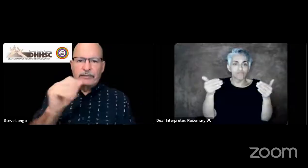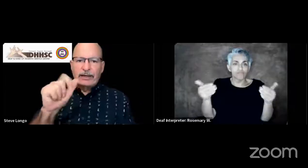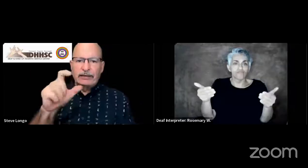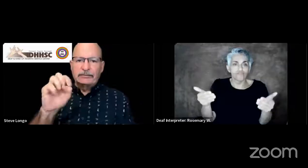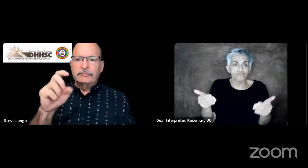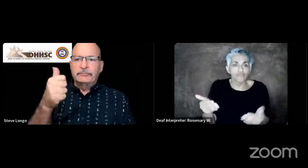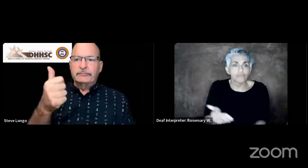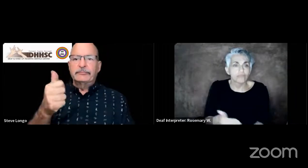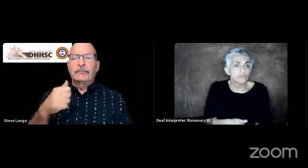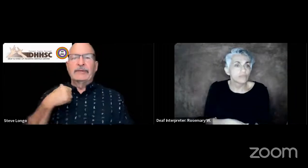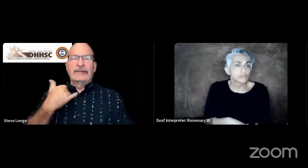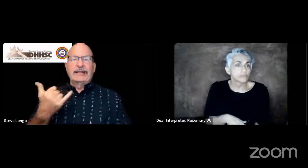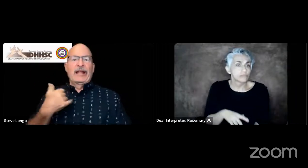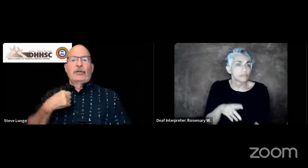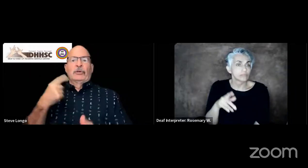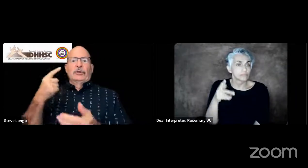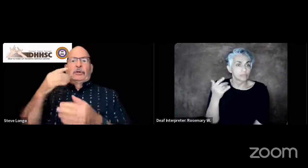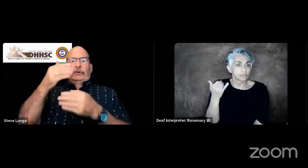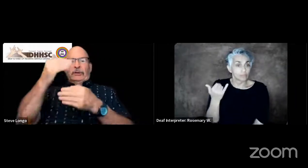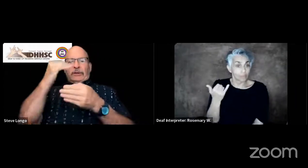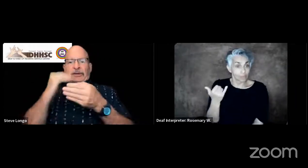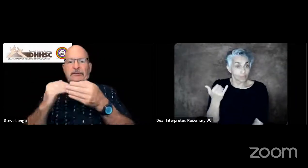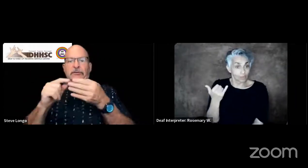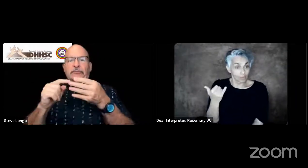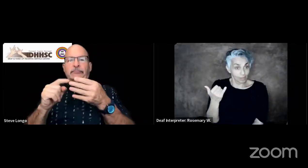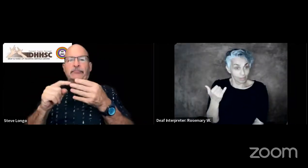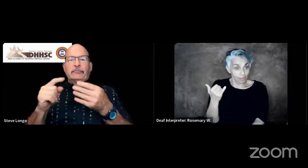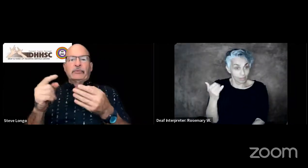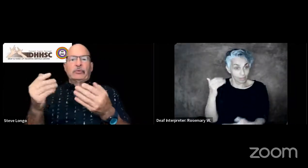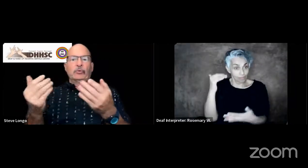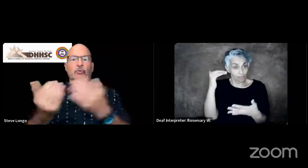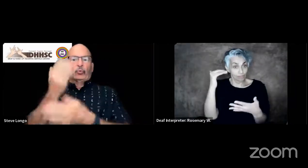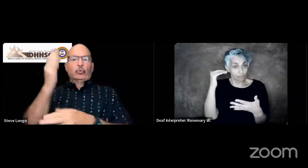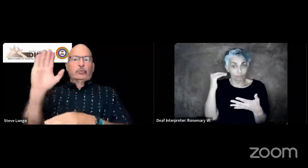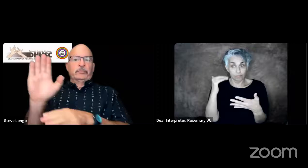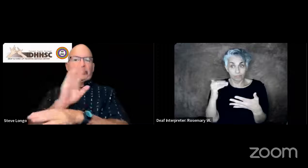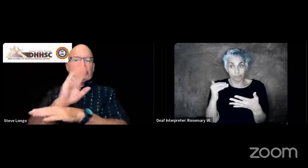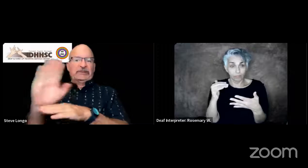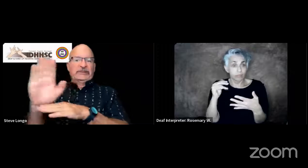Okay, we'll move forward then. Thanks, Alex.